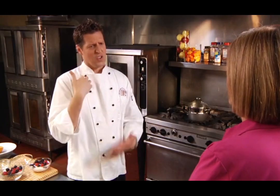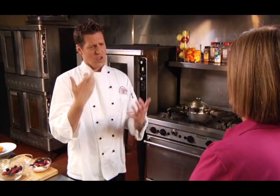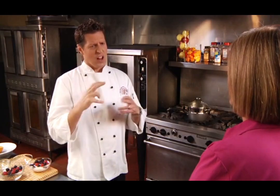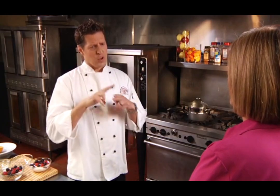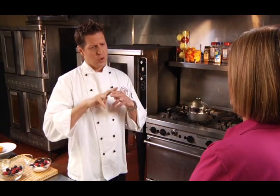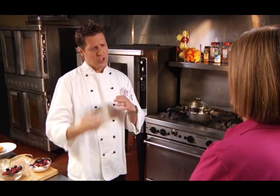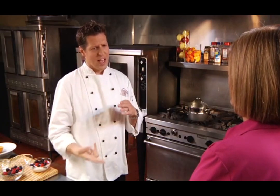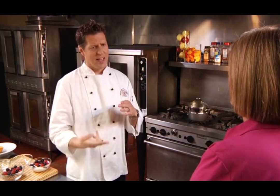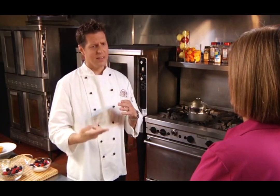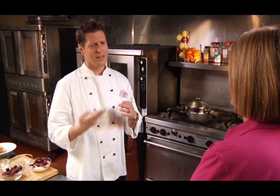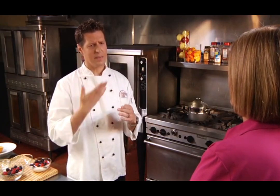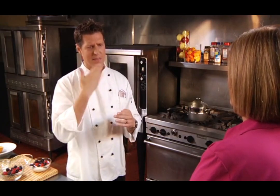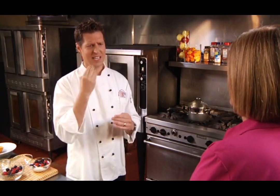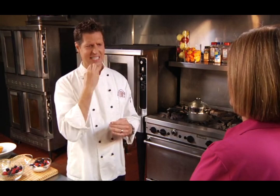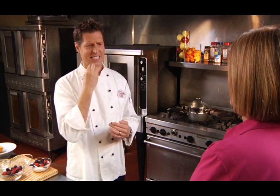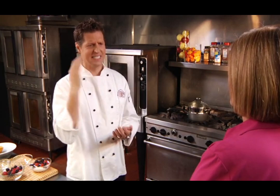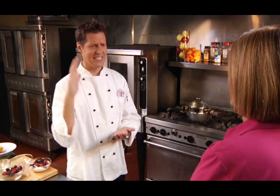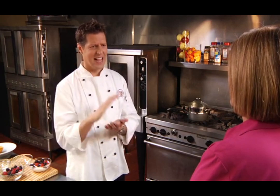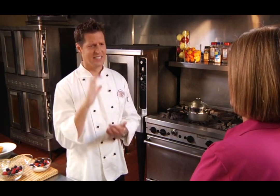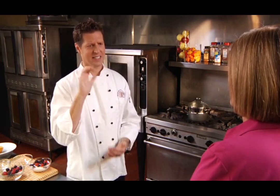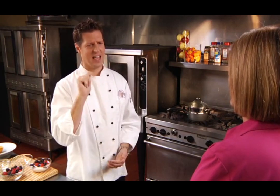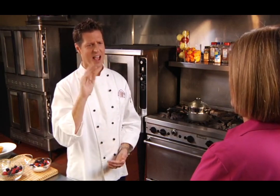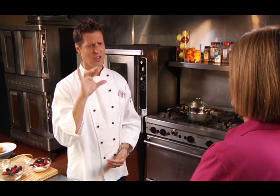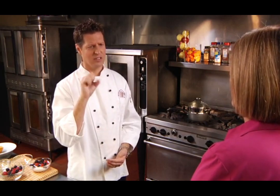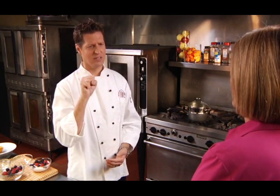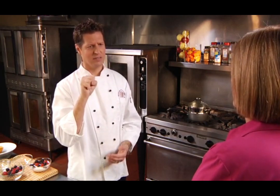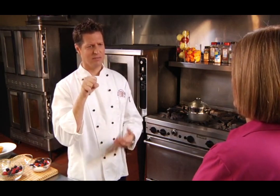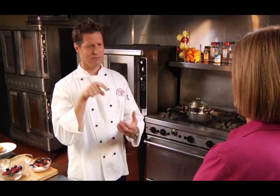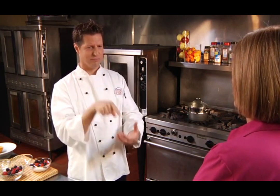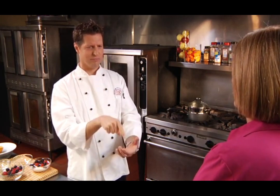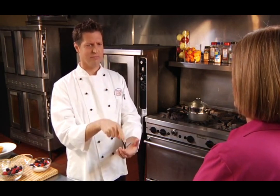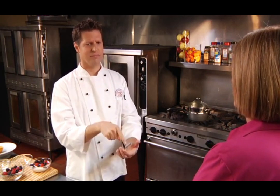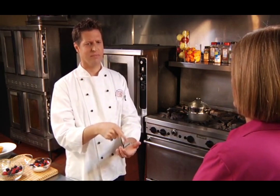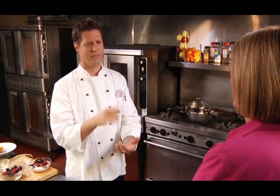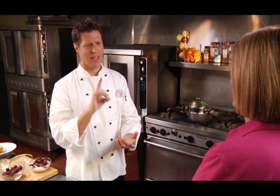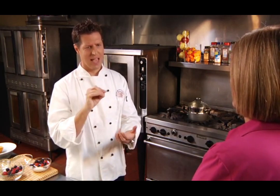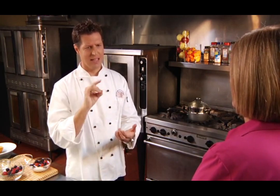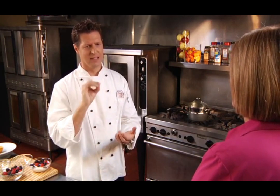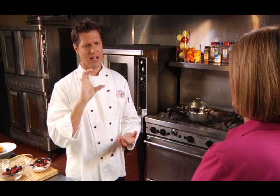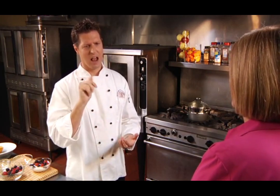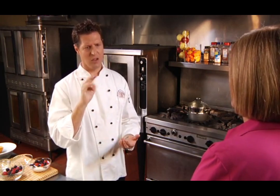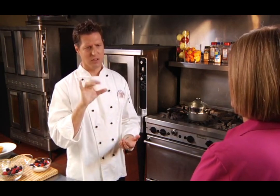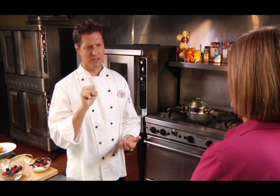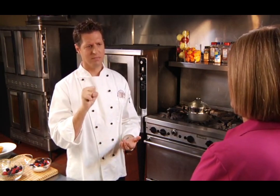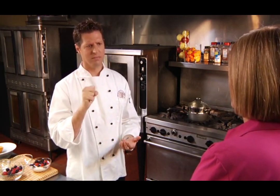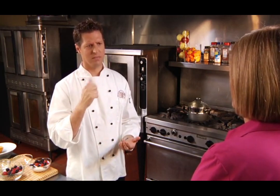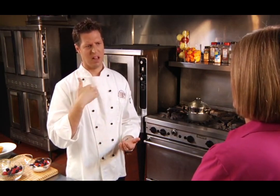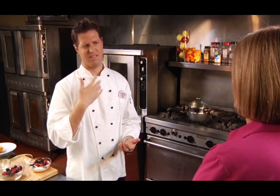Well, for weight loss, you should eat fewer calories, so the one with 80 calories is a better option.